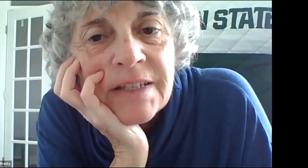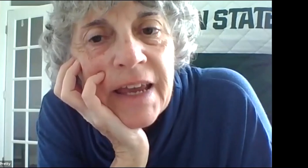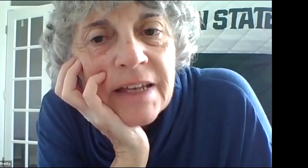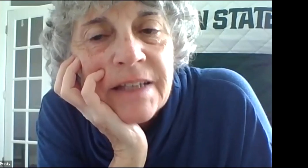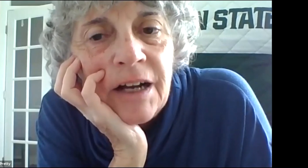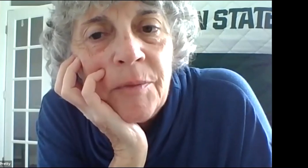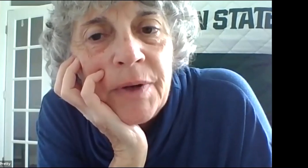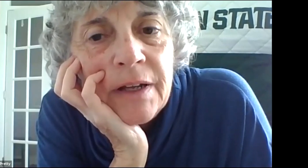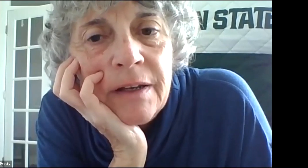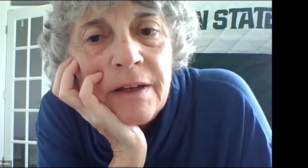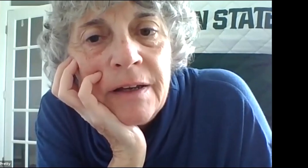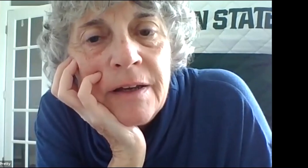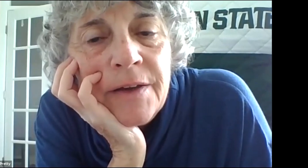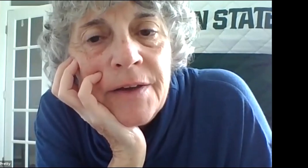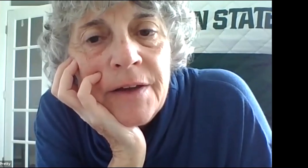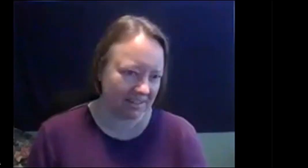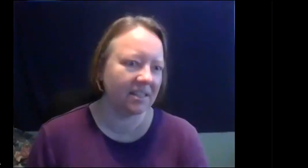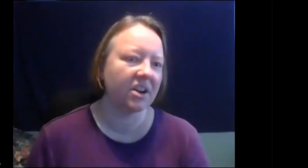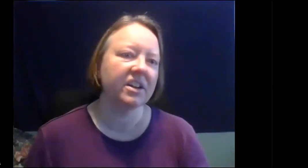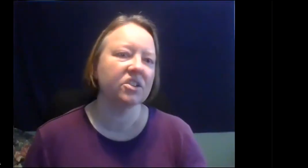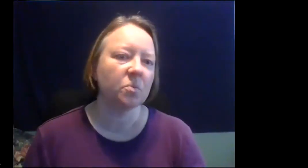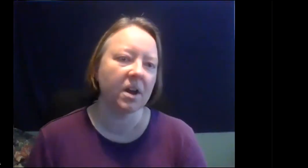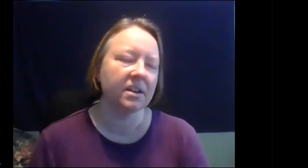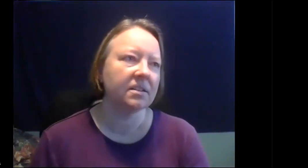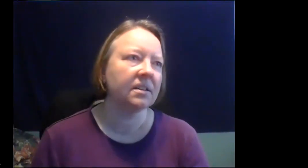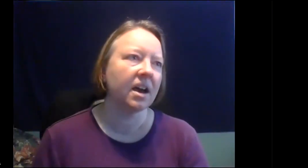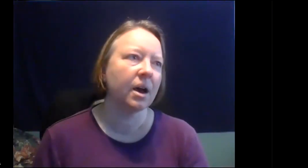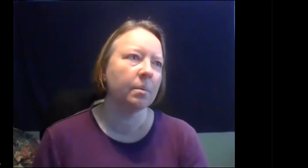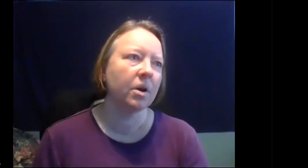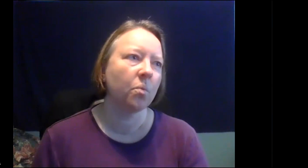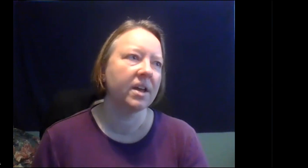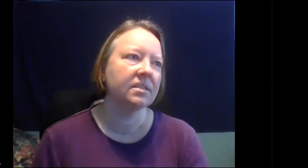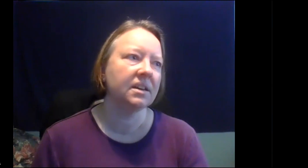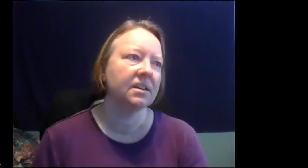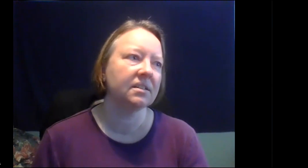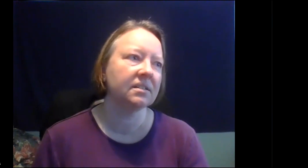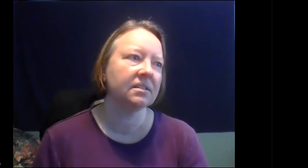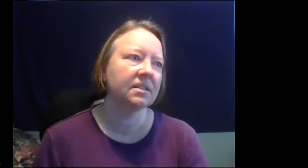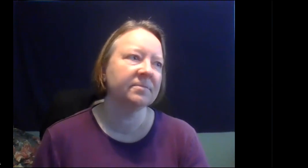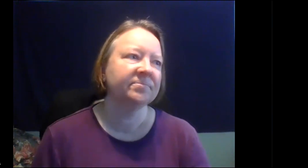is ASL, but. Right. There is one when